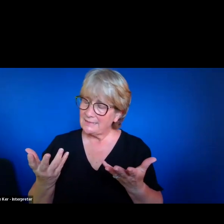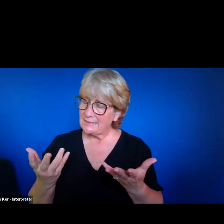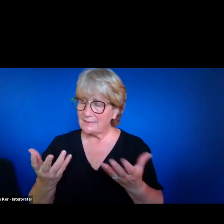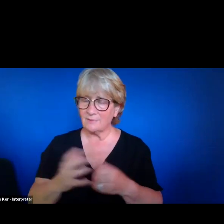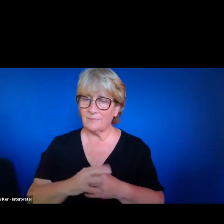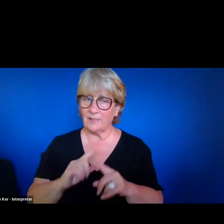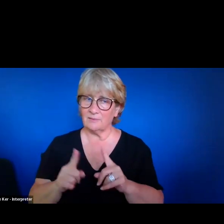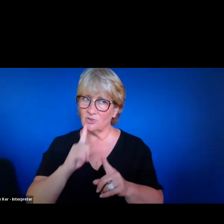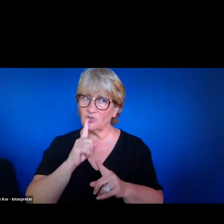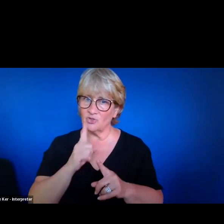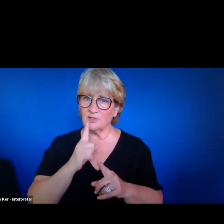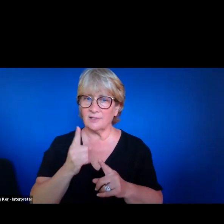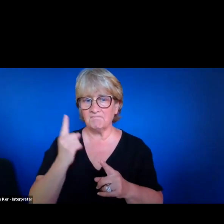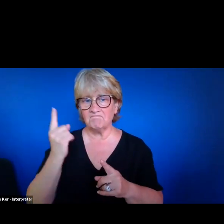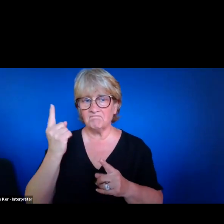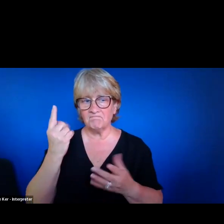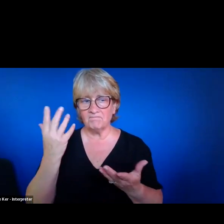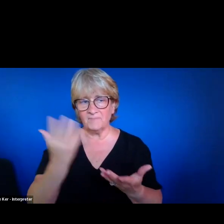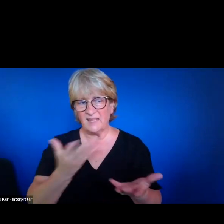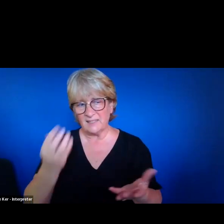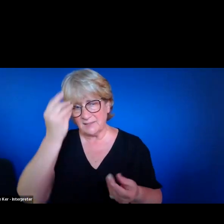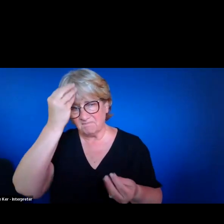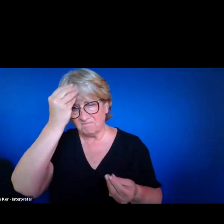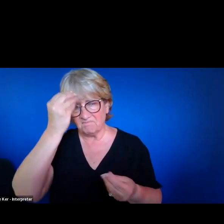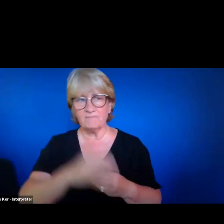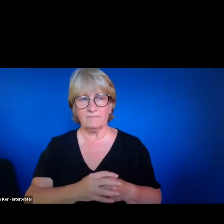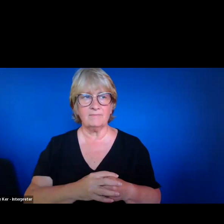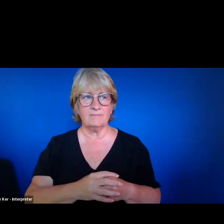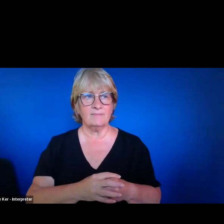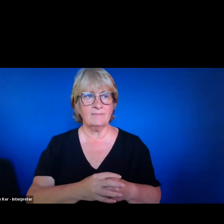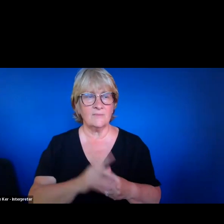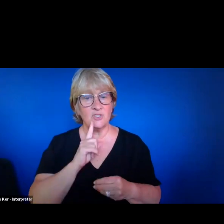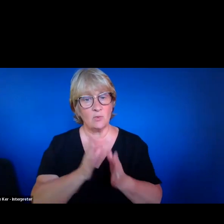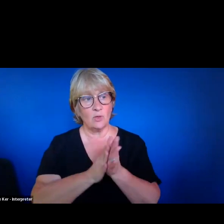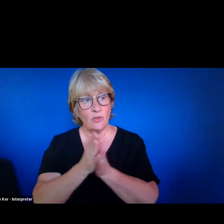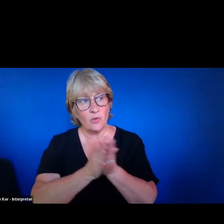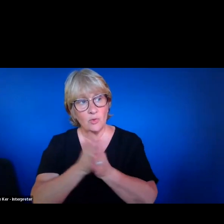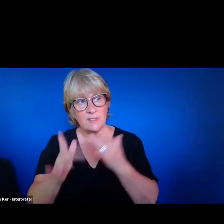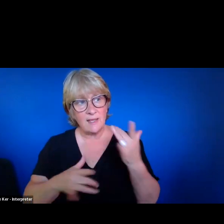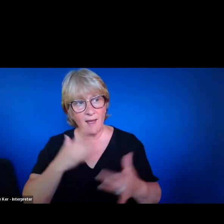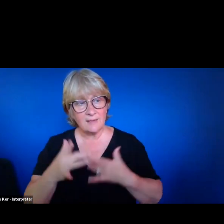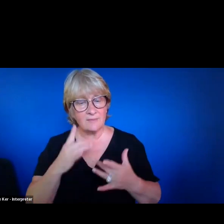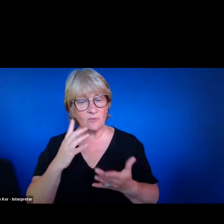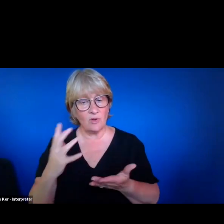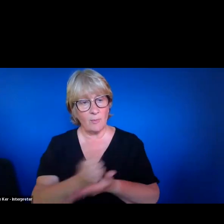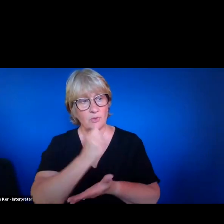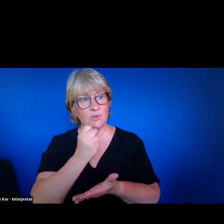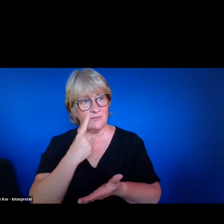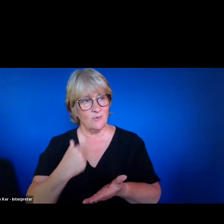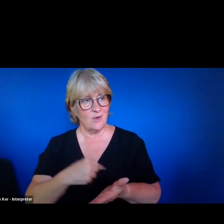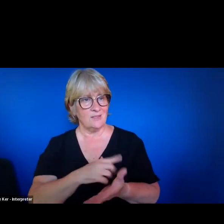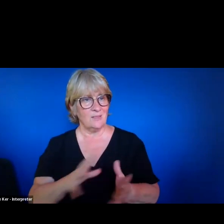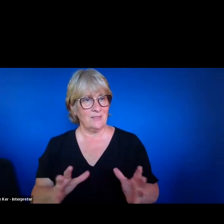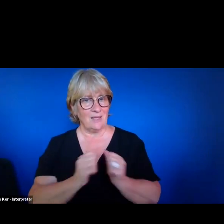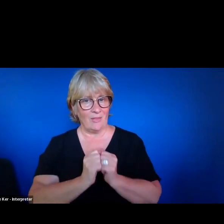you know, there's certainly those considerations, but I think there's some general enthusiasm for making opportunities for us to be together.